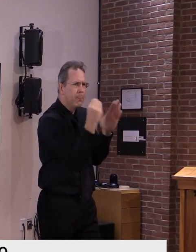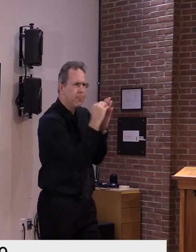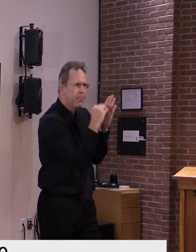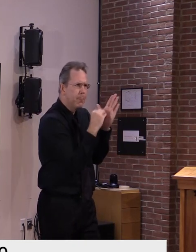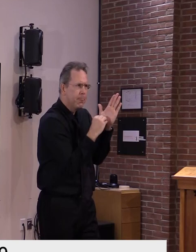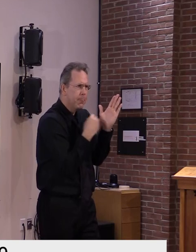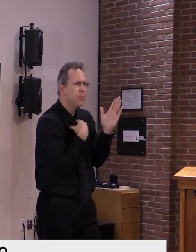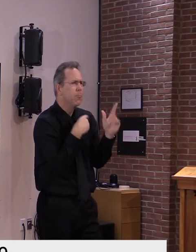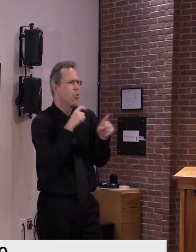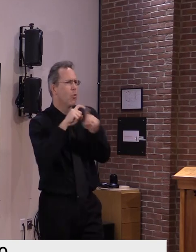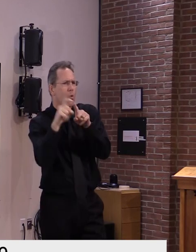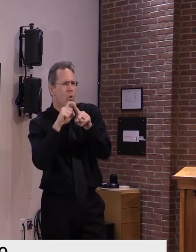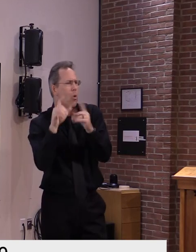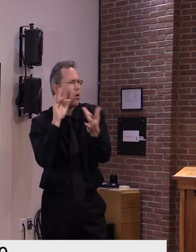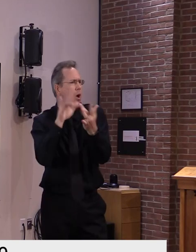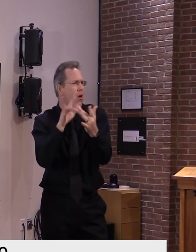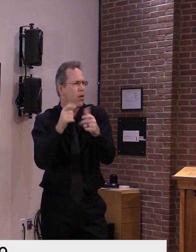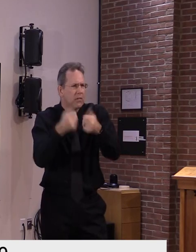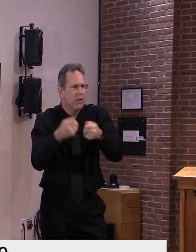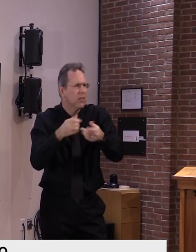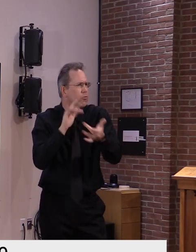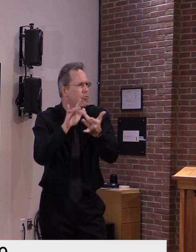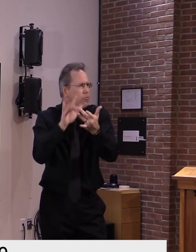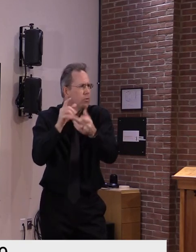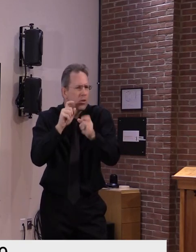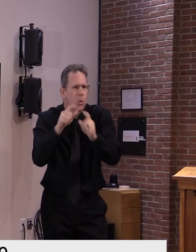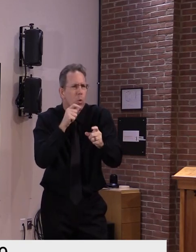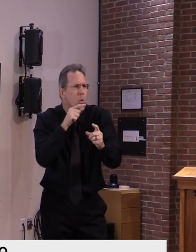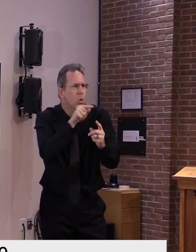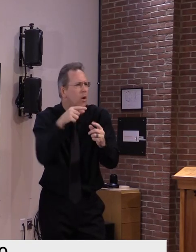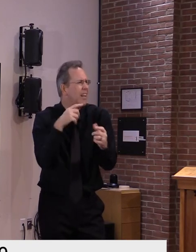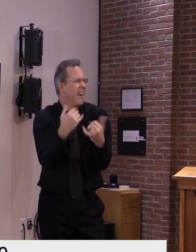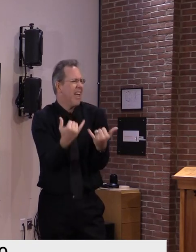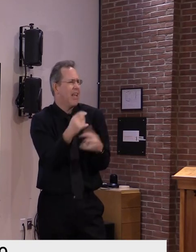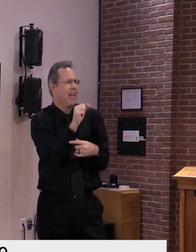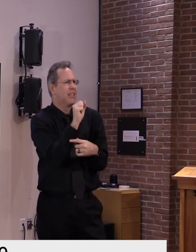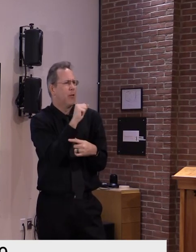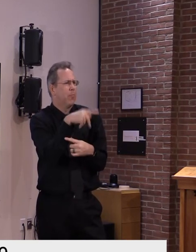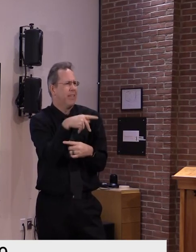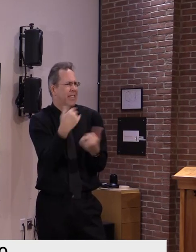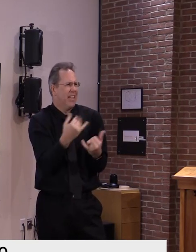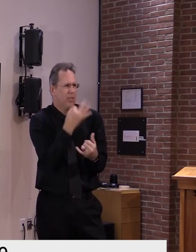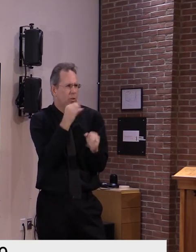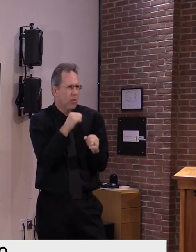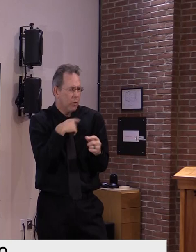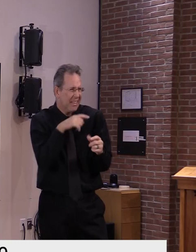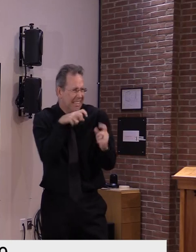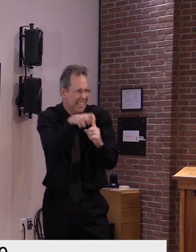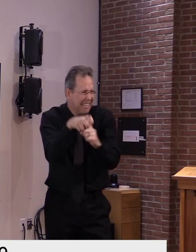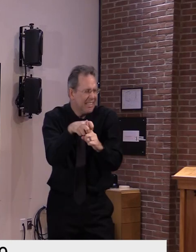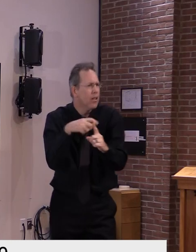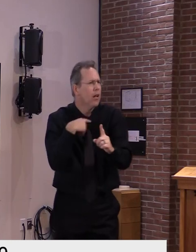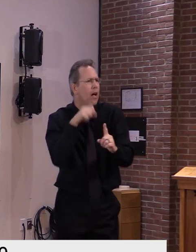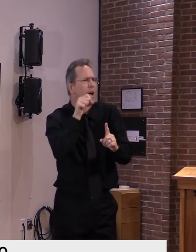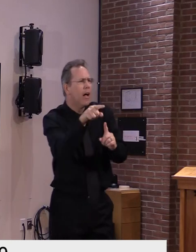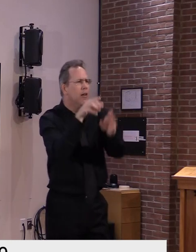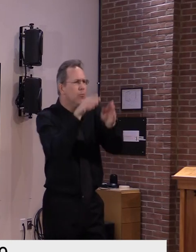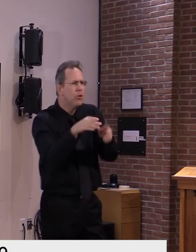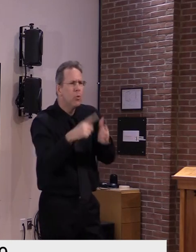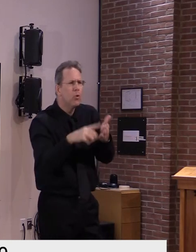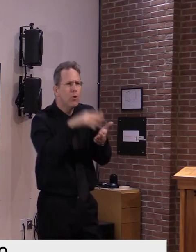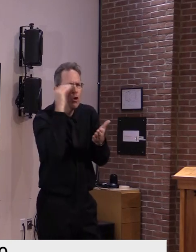other important information on our website. Please know that the texts do not replace our